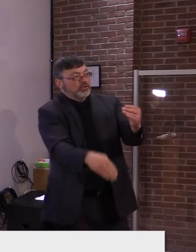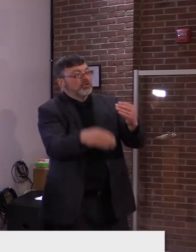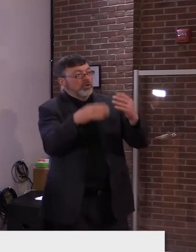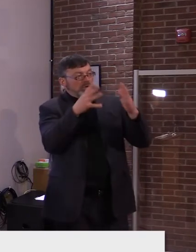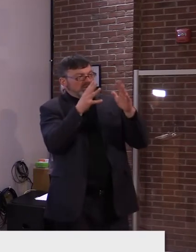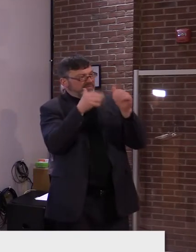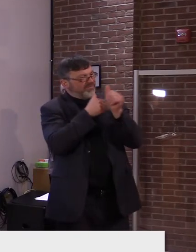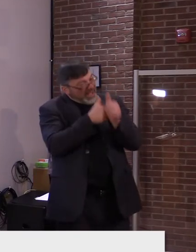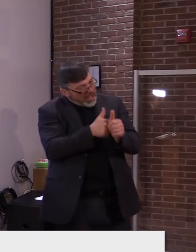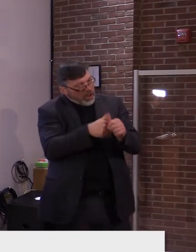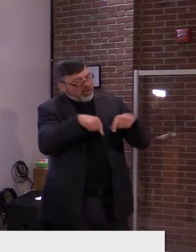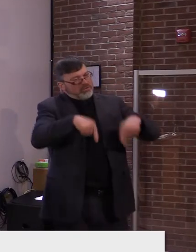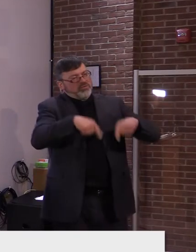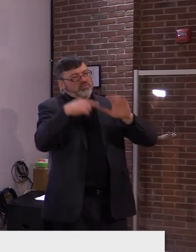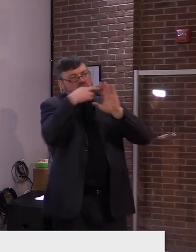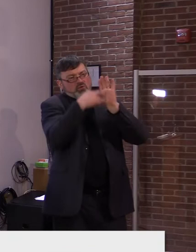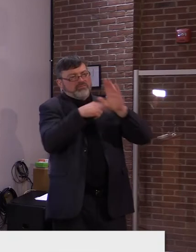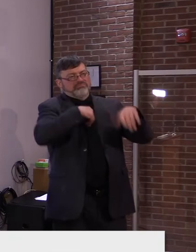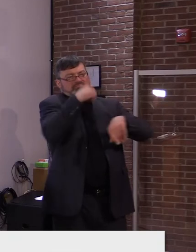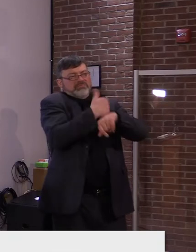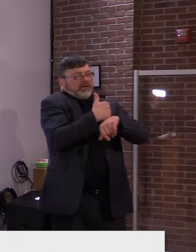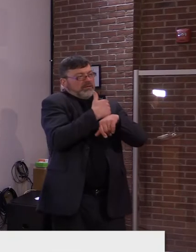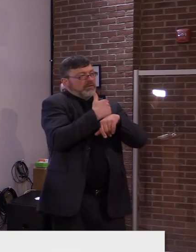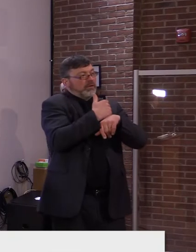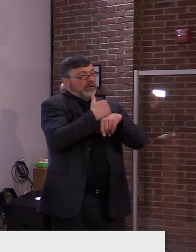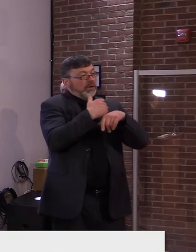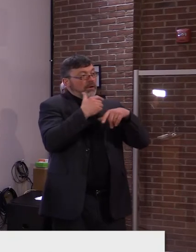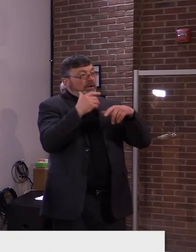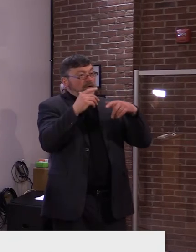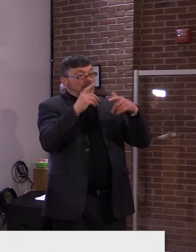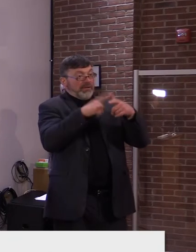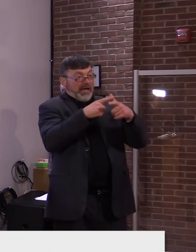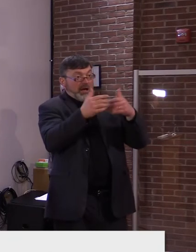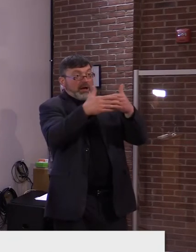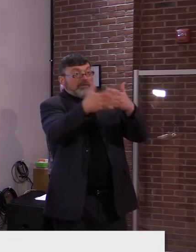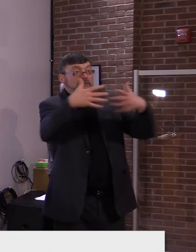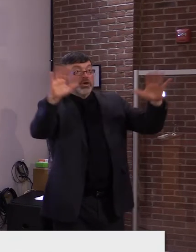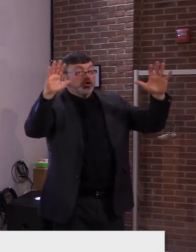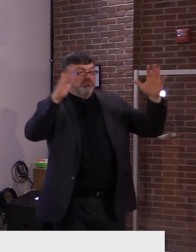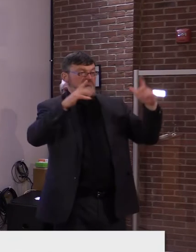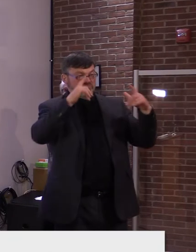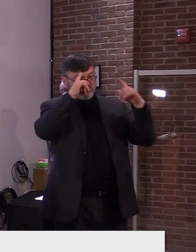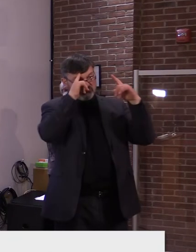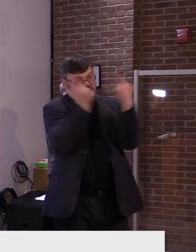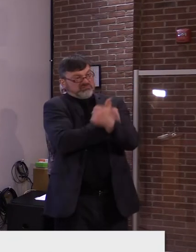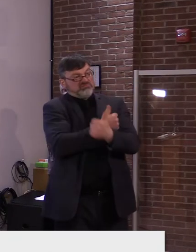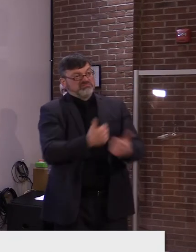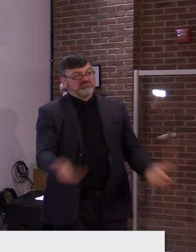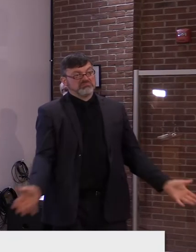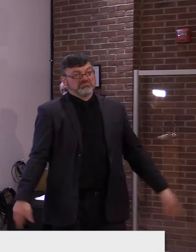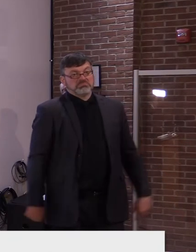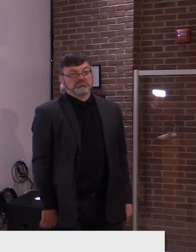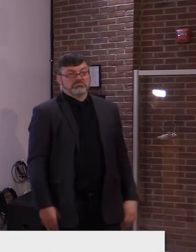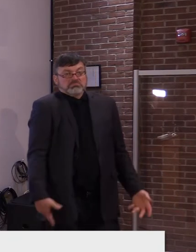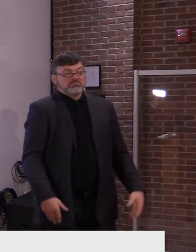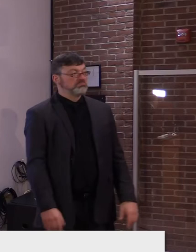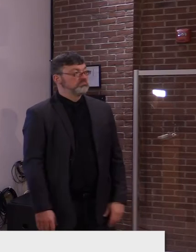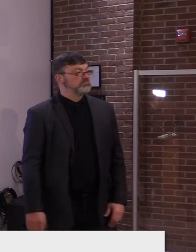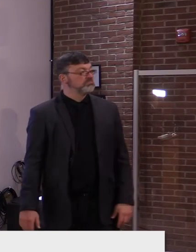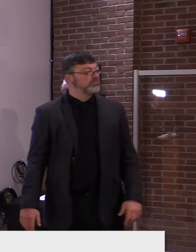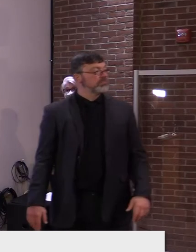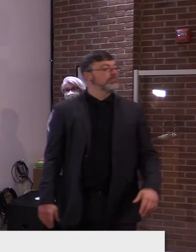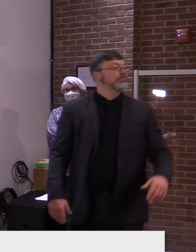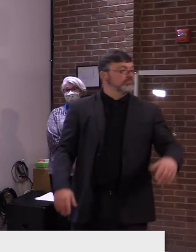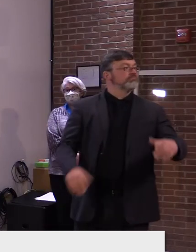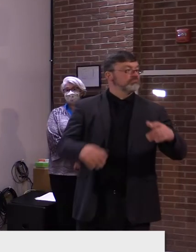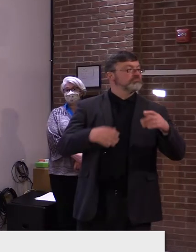you. Okay, thank you. Also, H-167, the Environmental Stewardship Board bill,